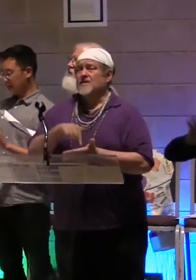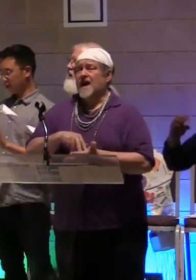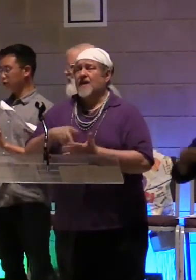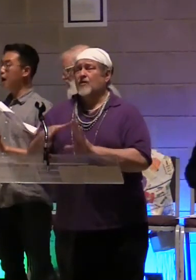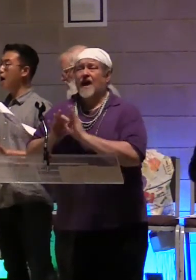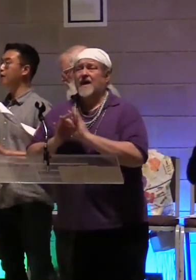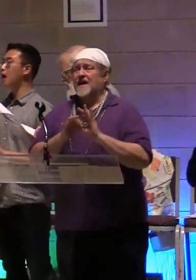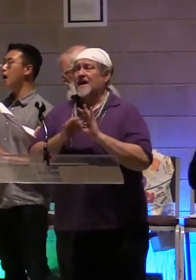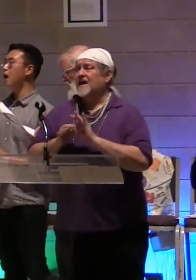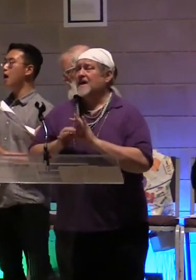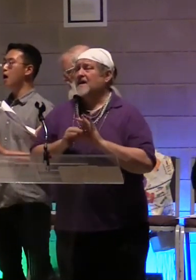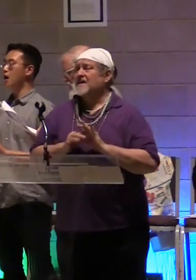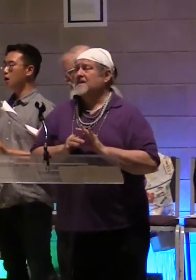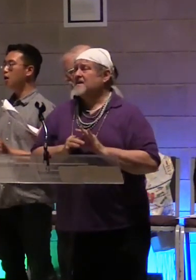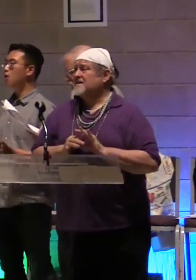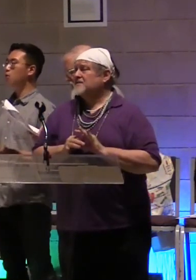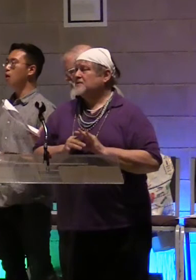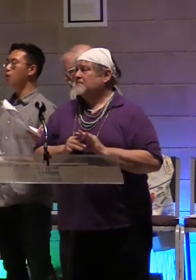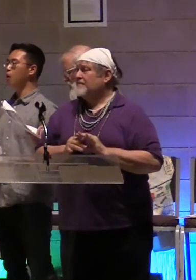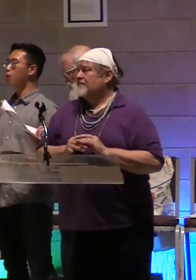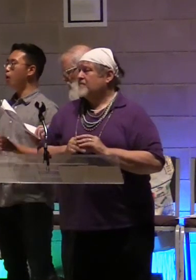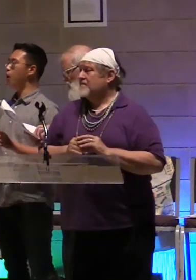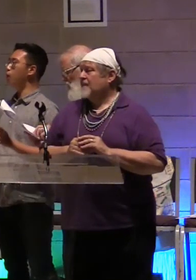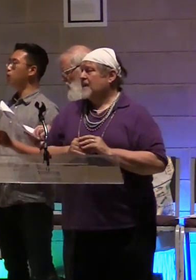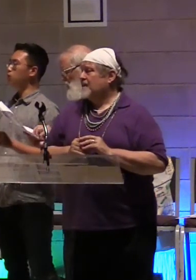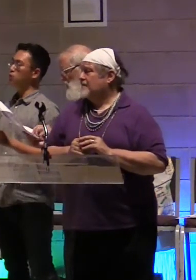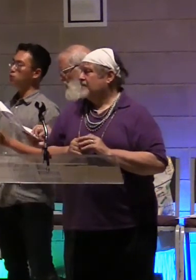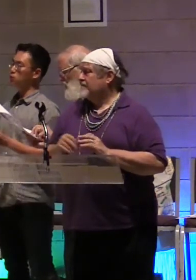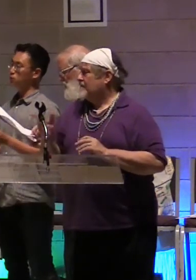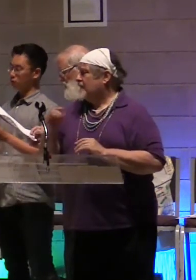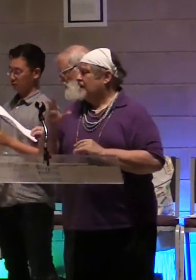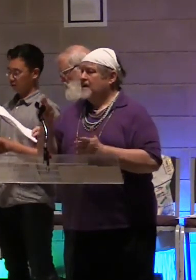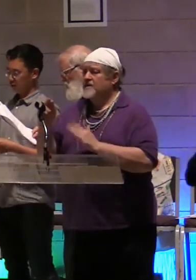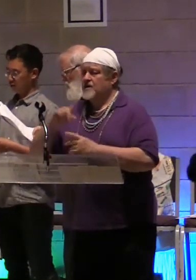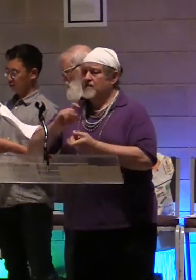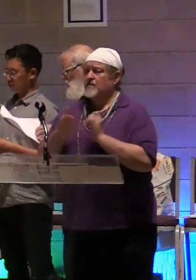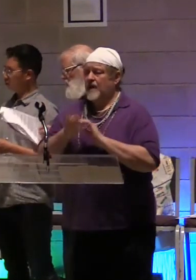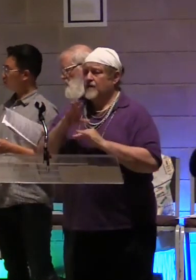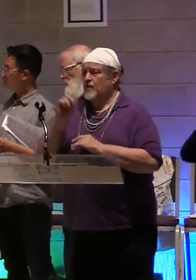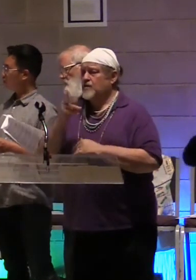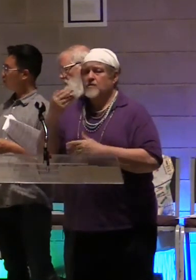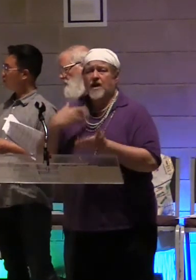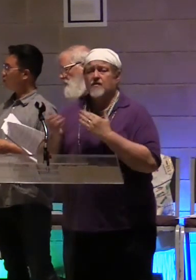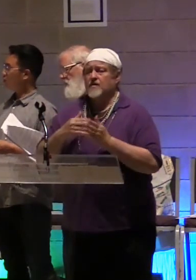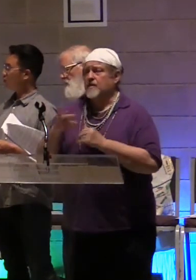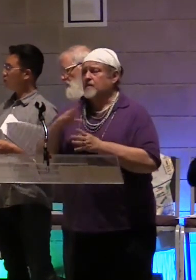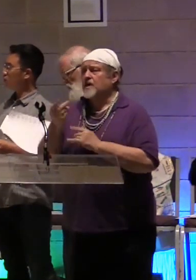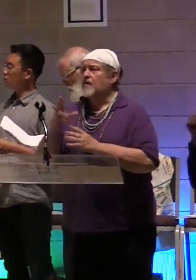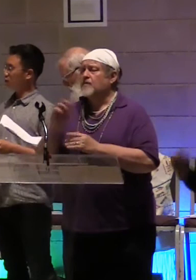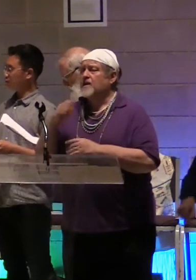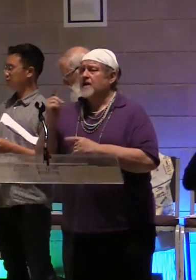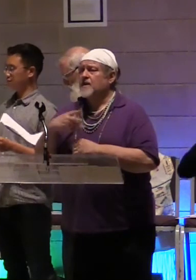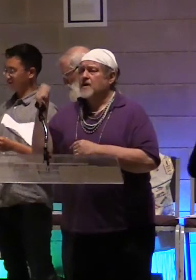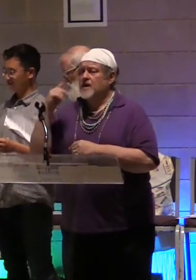we stand united. When we stay together, there's nothing we can't achieve. No matter race or creed, we just